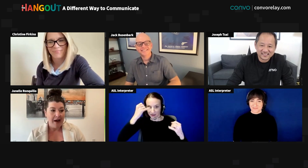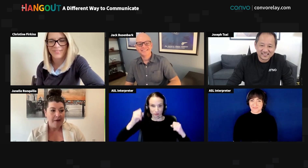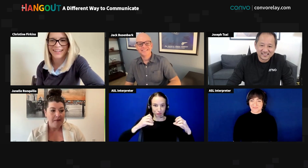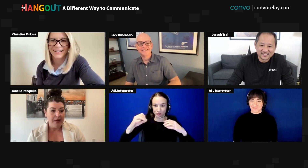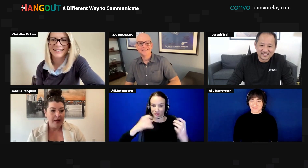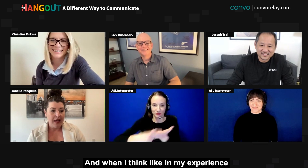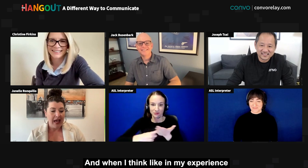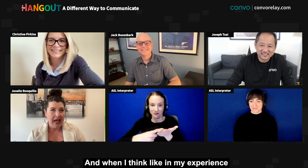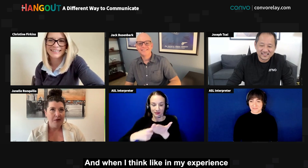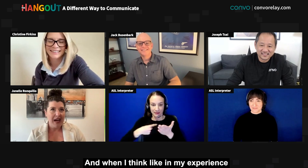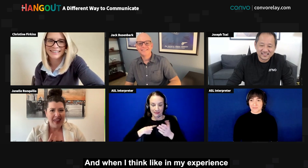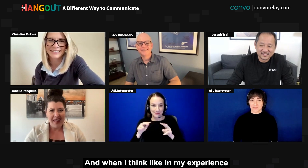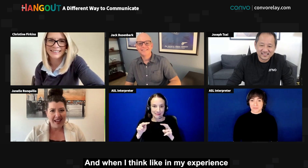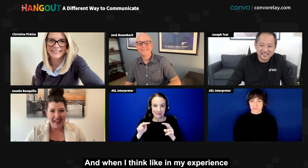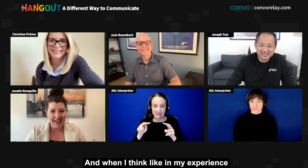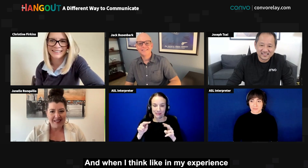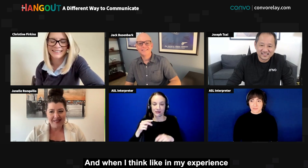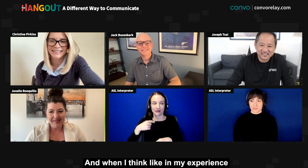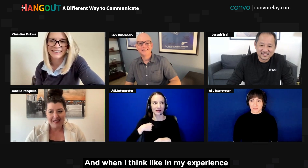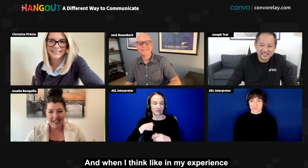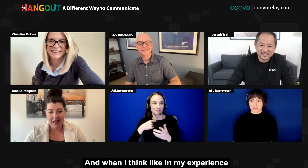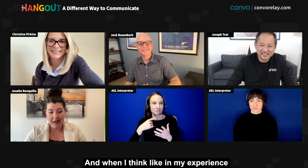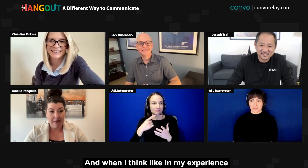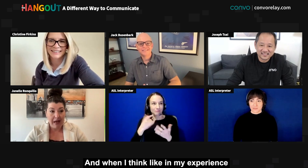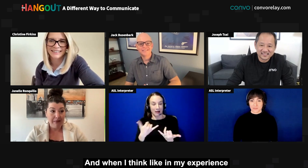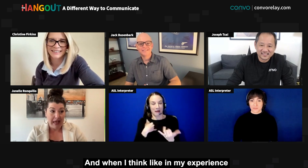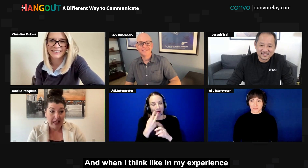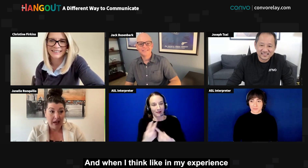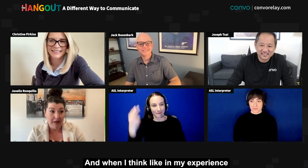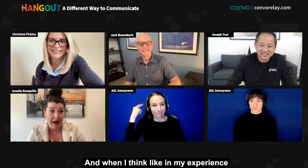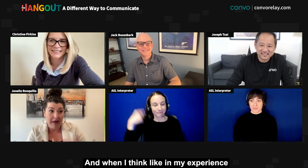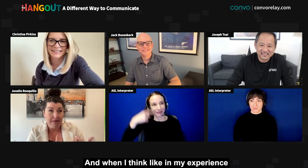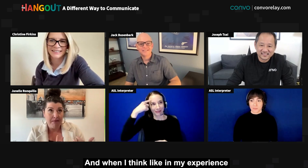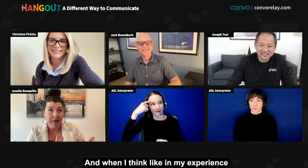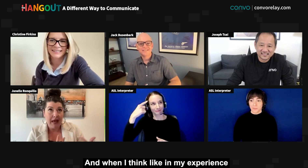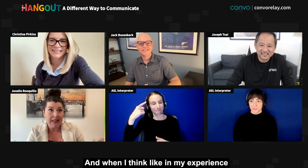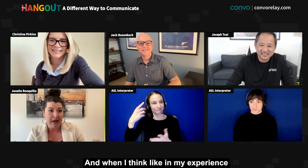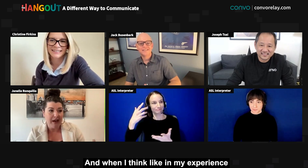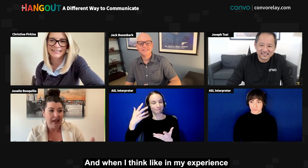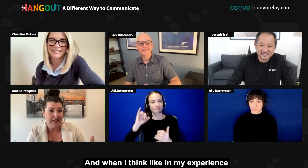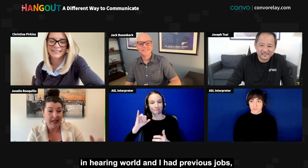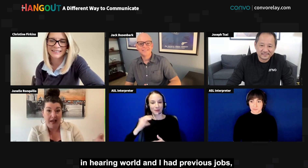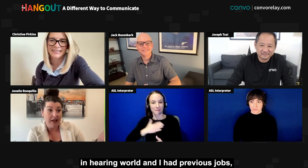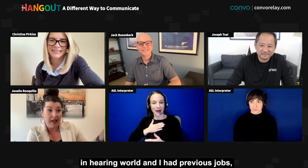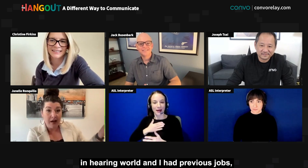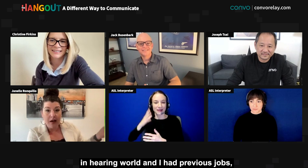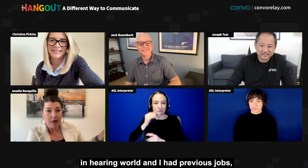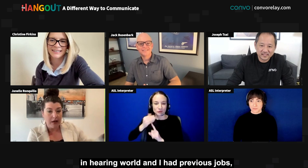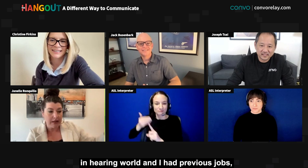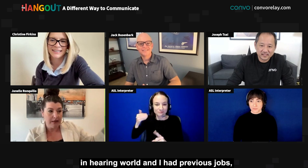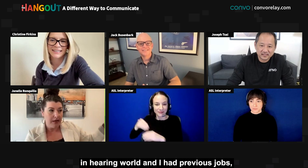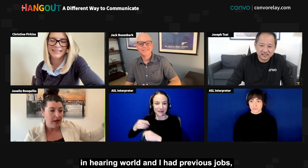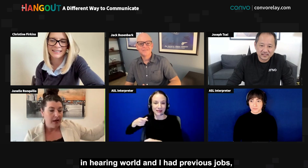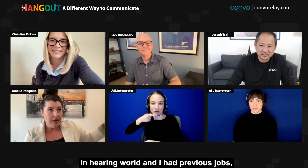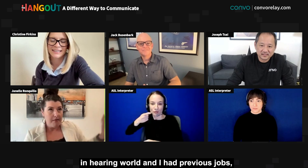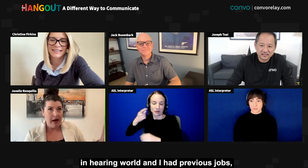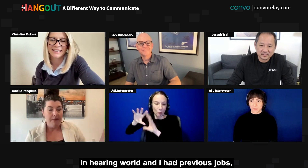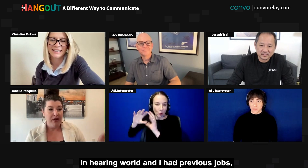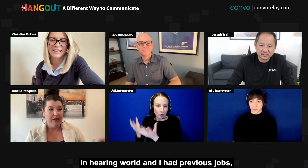And when I think like in my experience in a hearing world and my previous